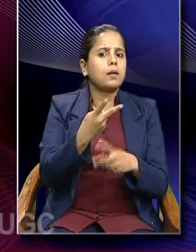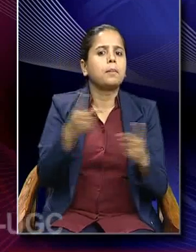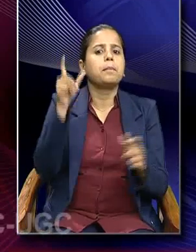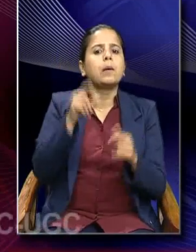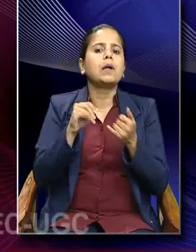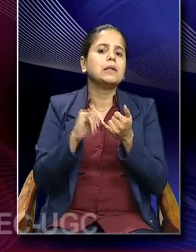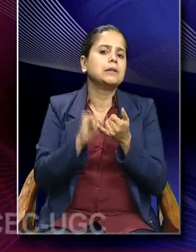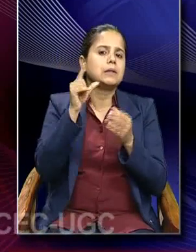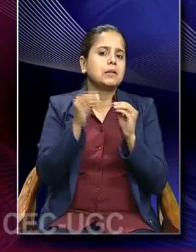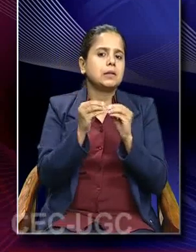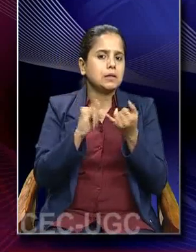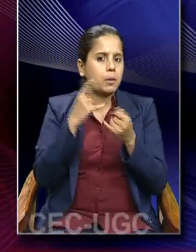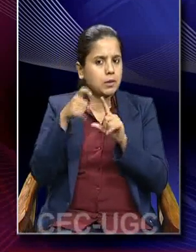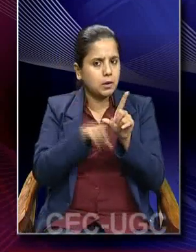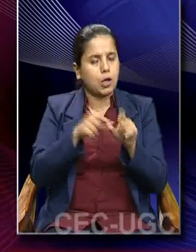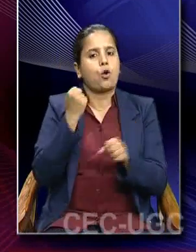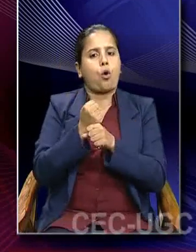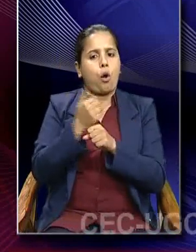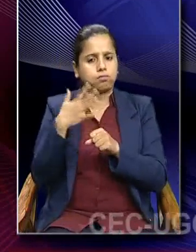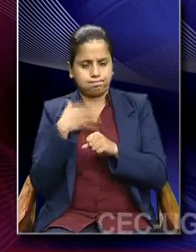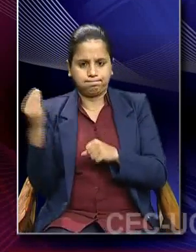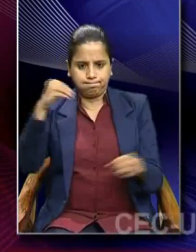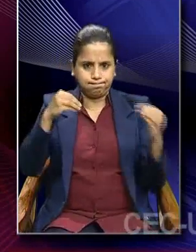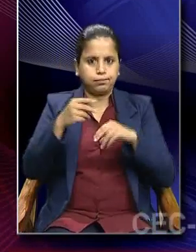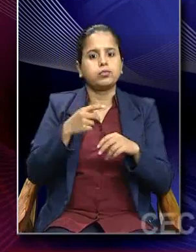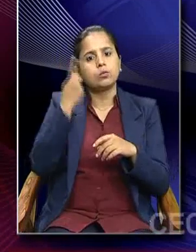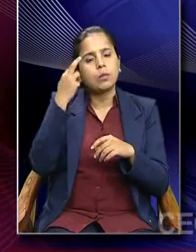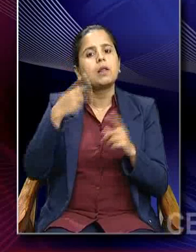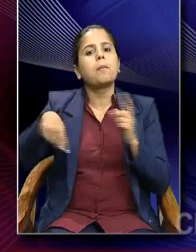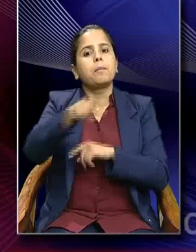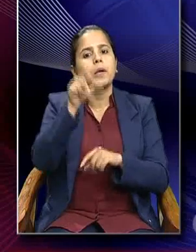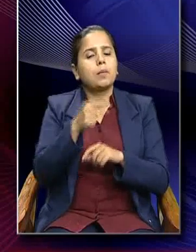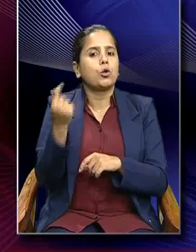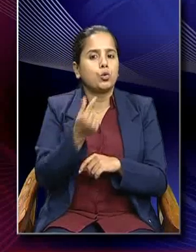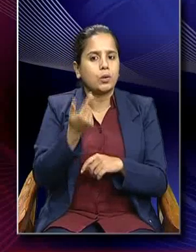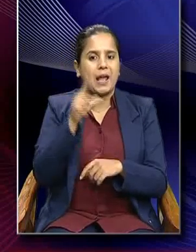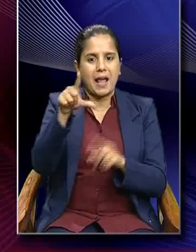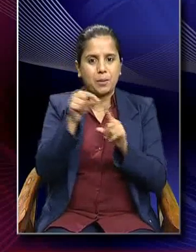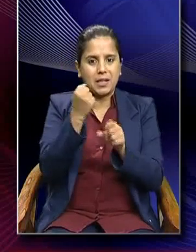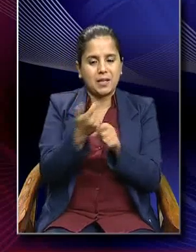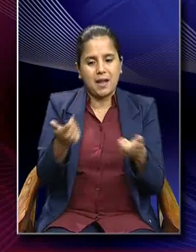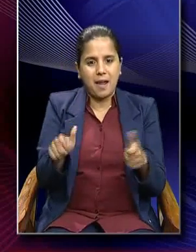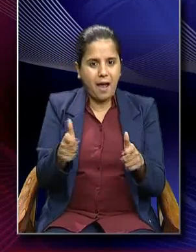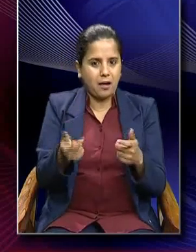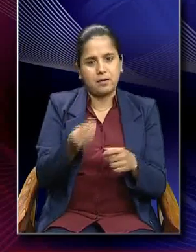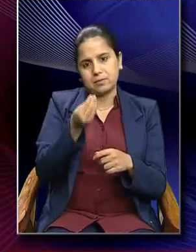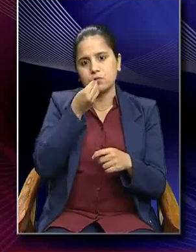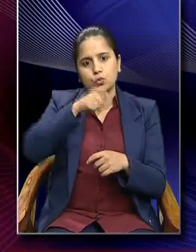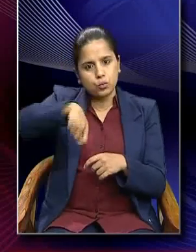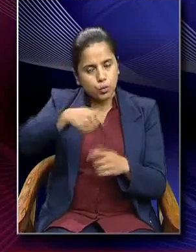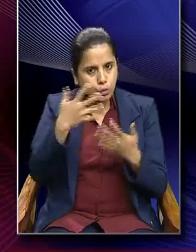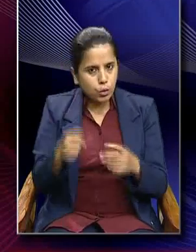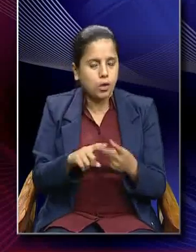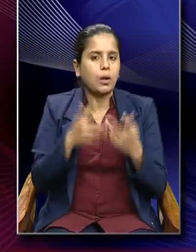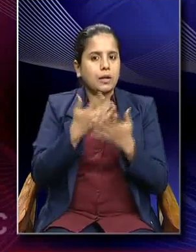provide energy to eat and one and all in the society, like LPG in the form of the